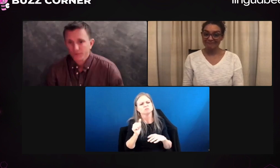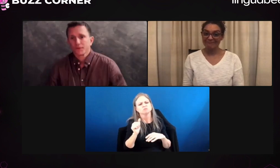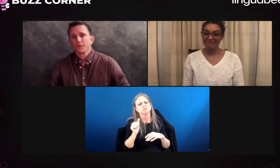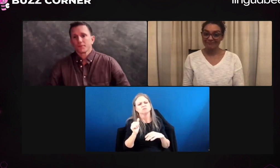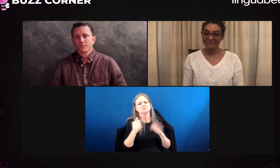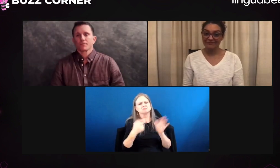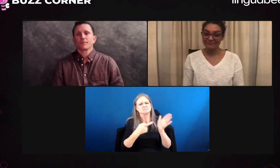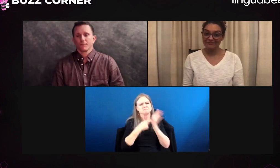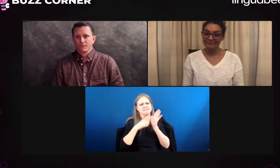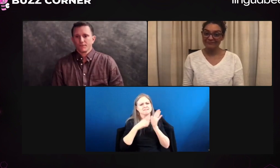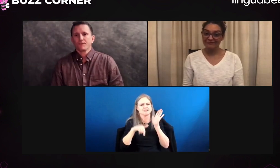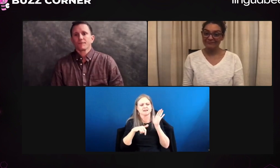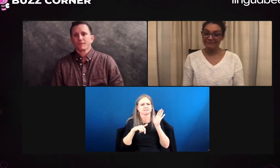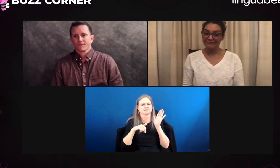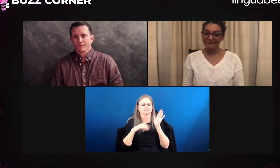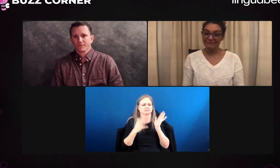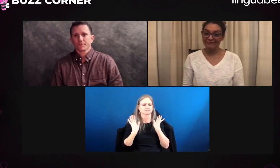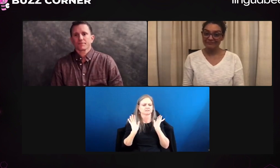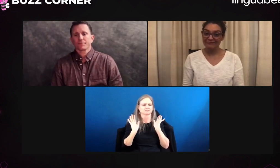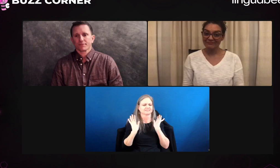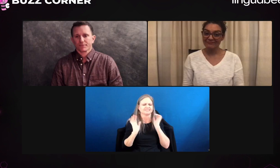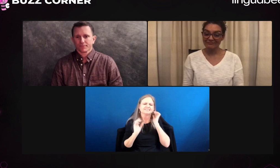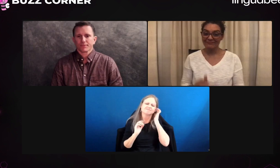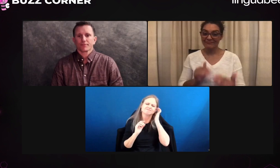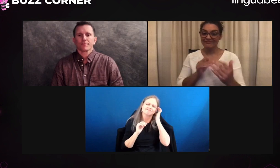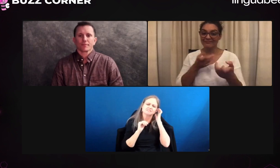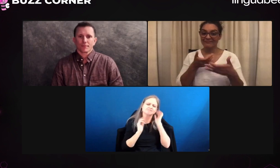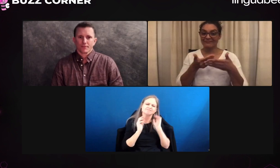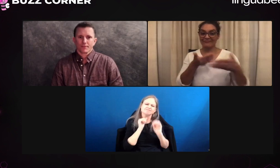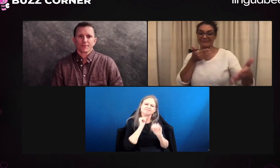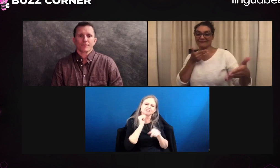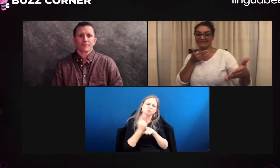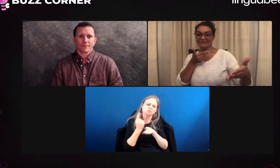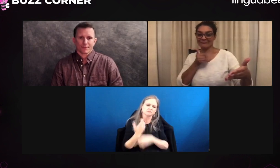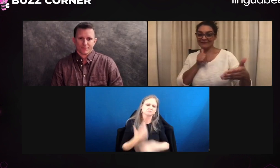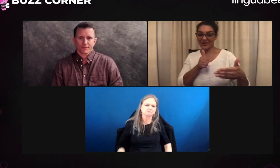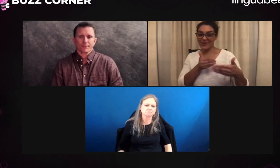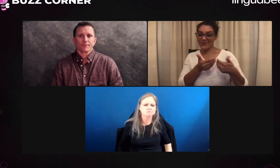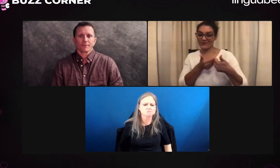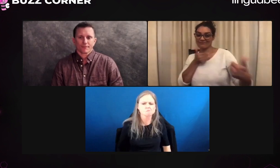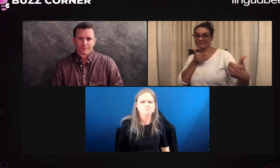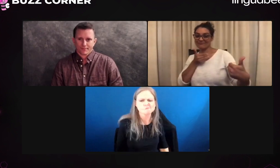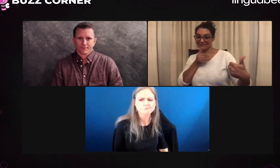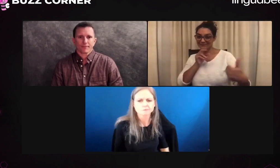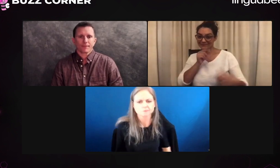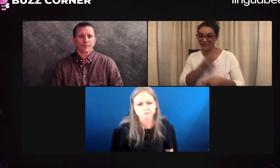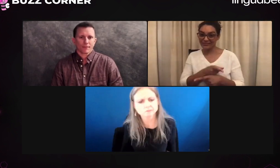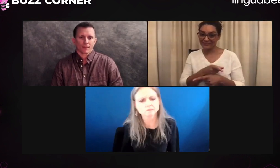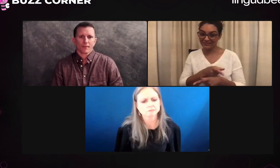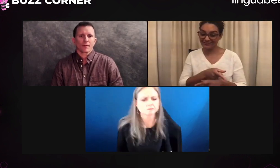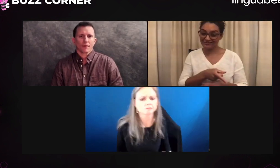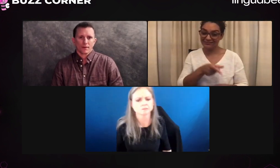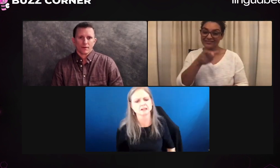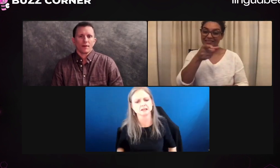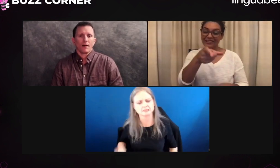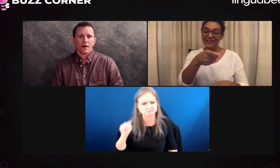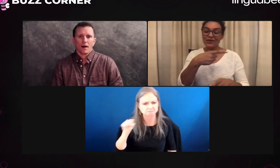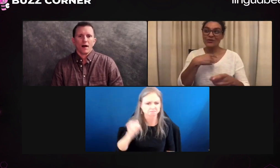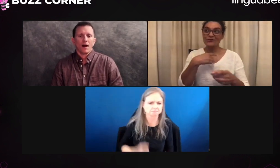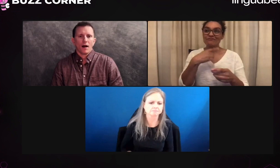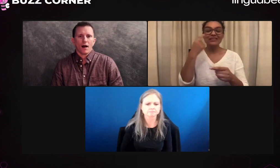and journey of 10 to 12 years of education. The demands are not the same. I don't think that's an appropriate comparison.